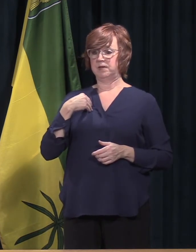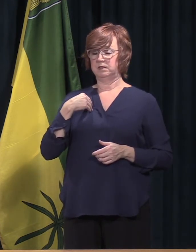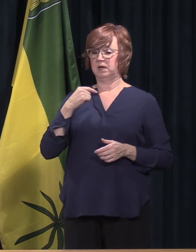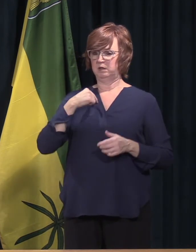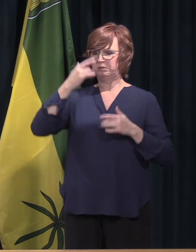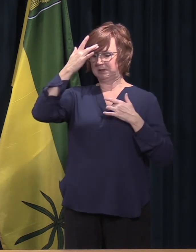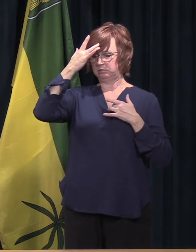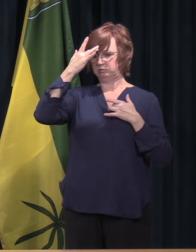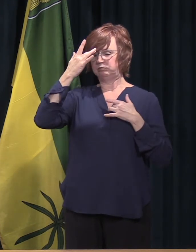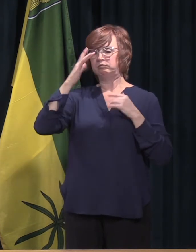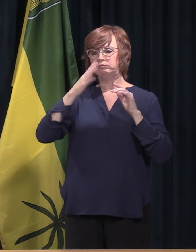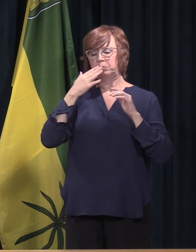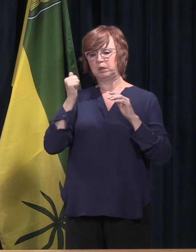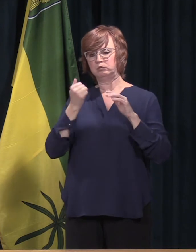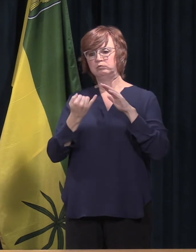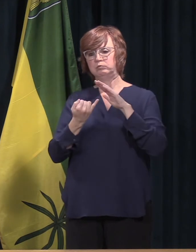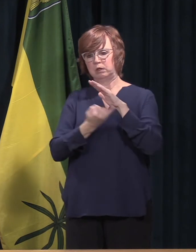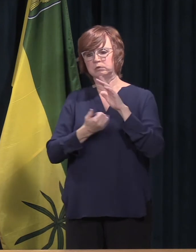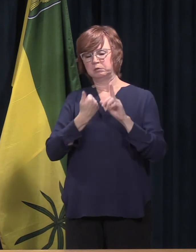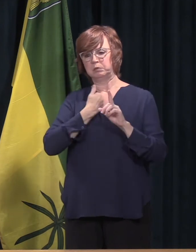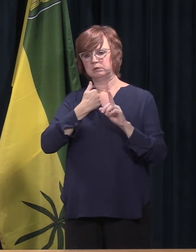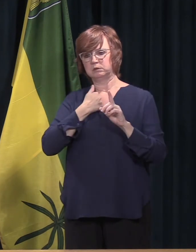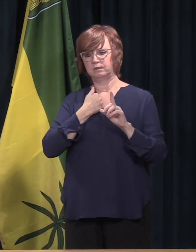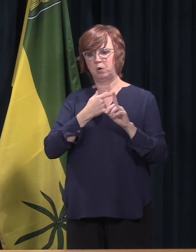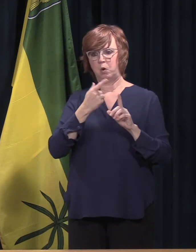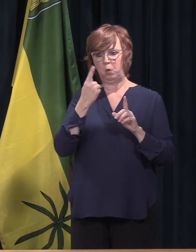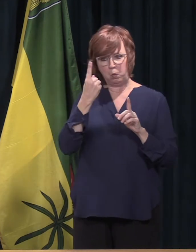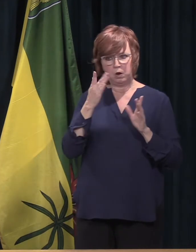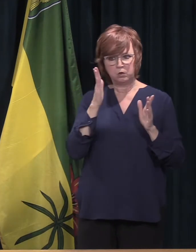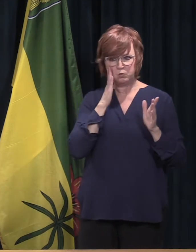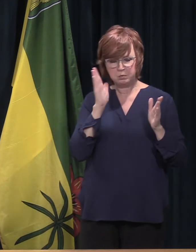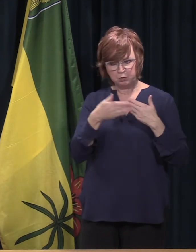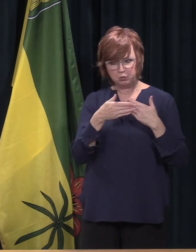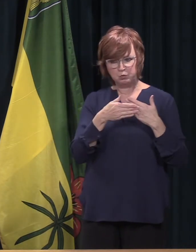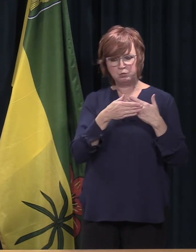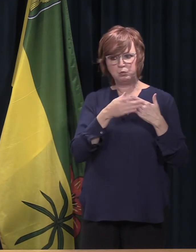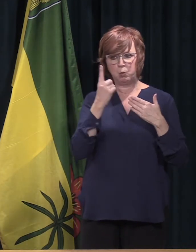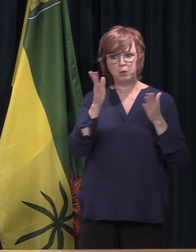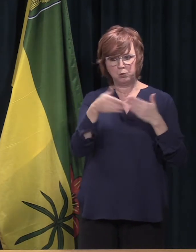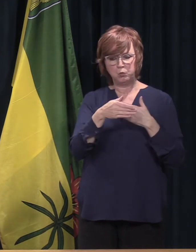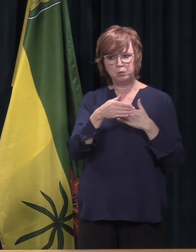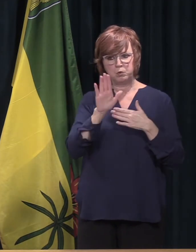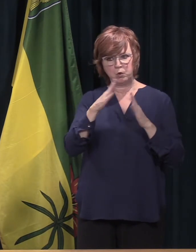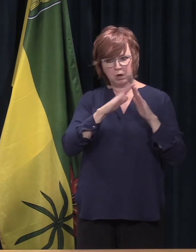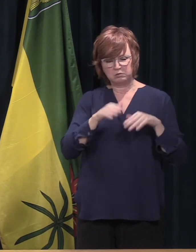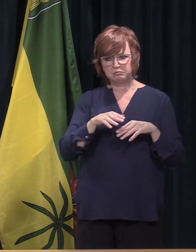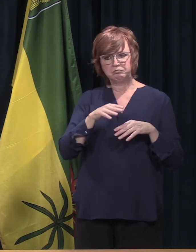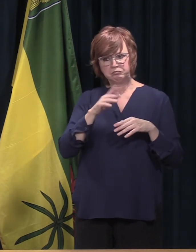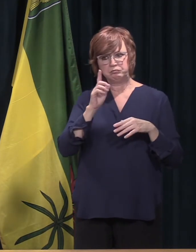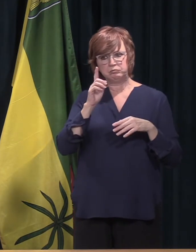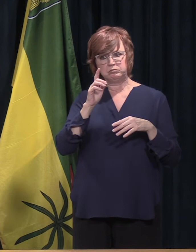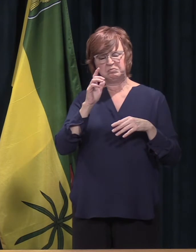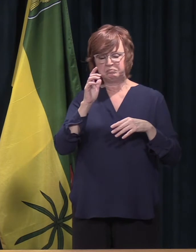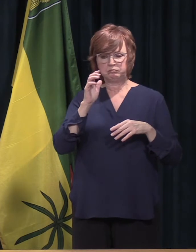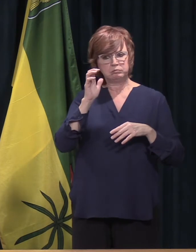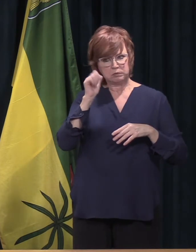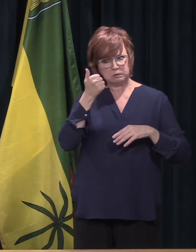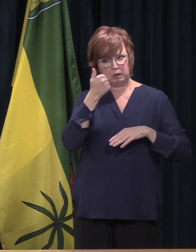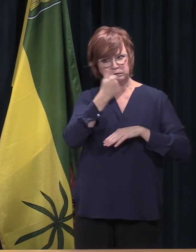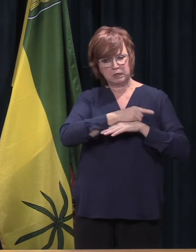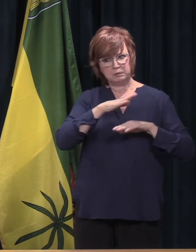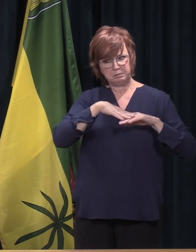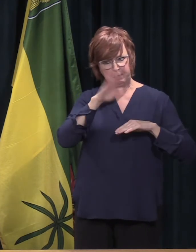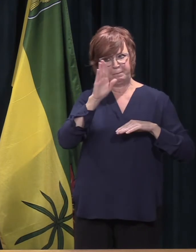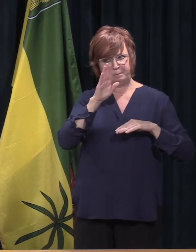sick. So you're to isolate strictly in a room in your house for at least 10 days or till your symptoms are gone. And